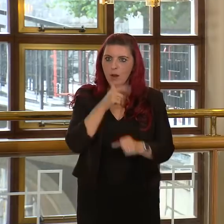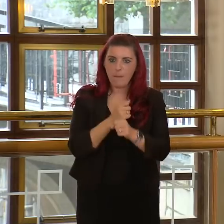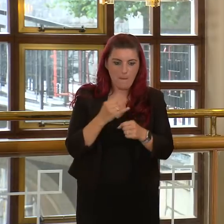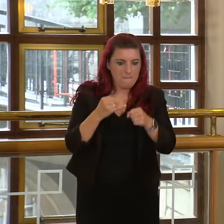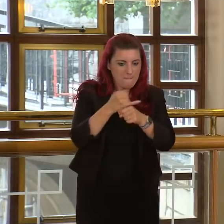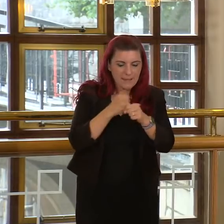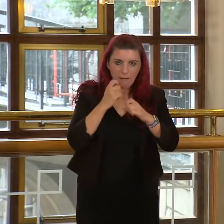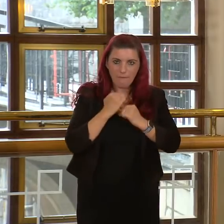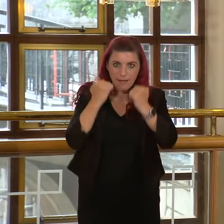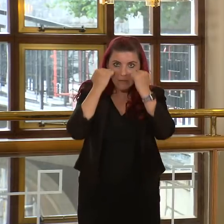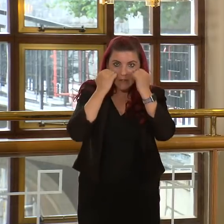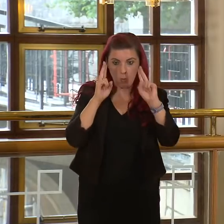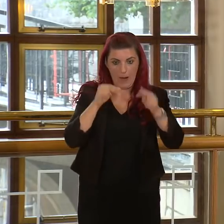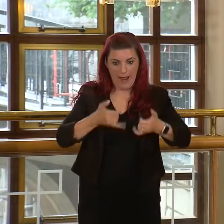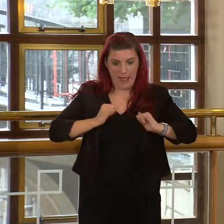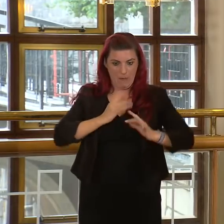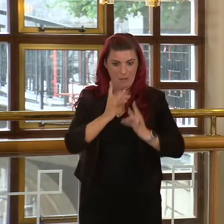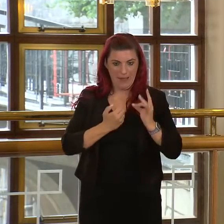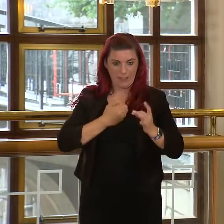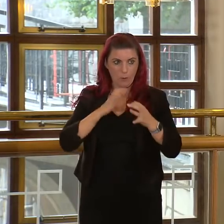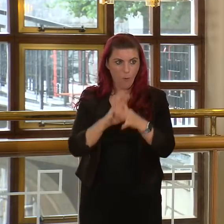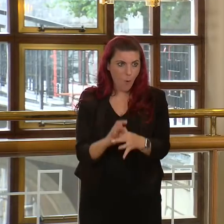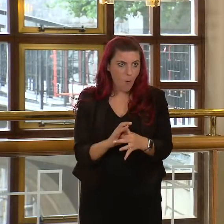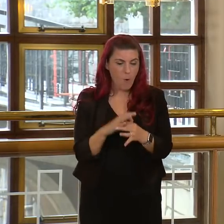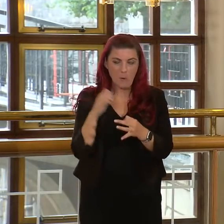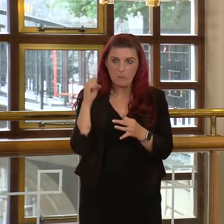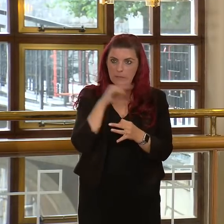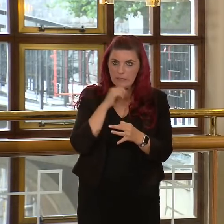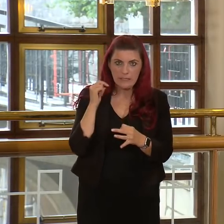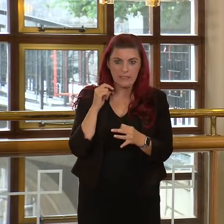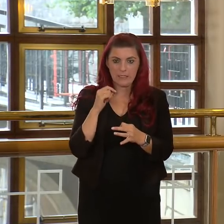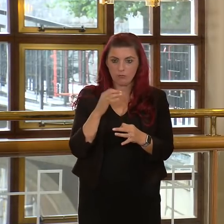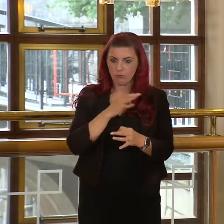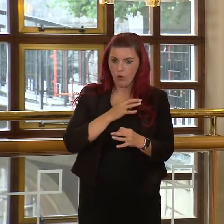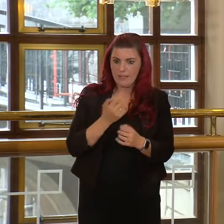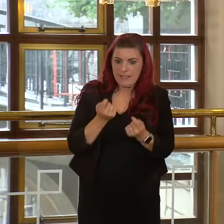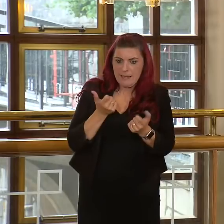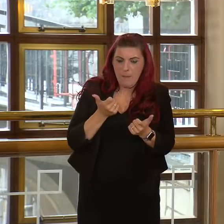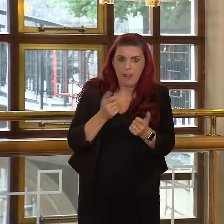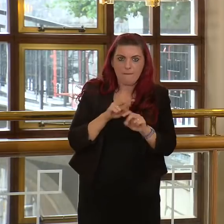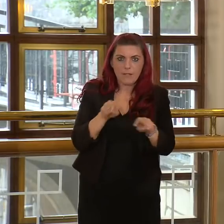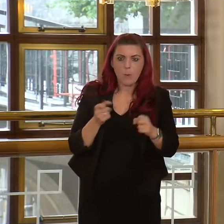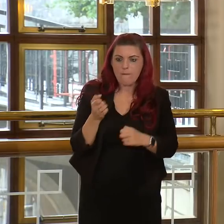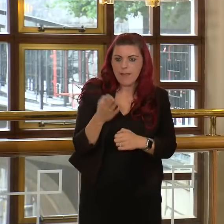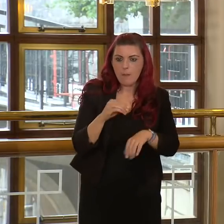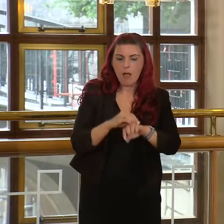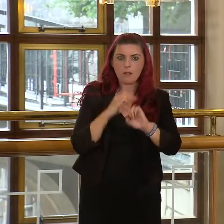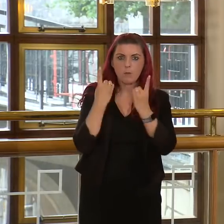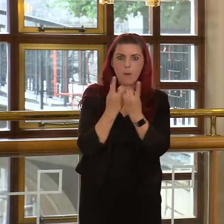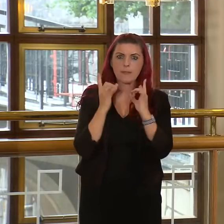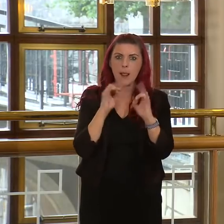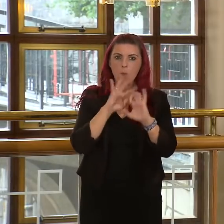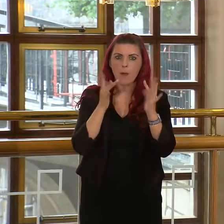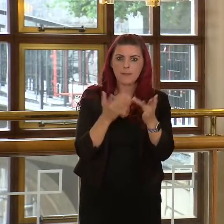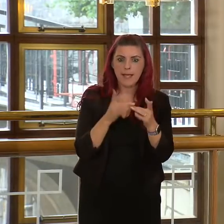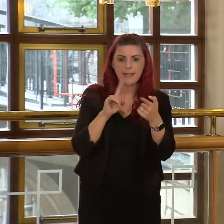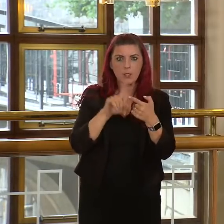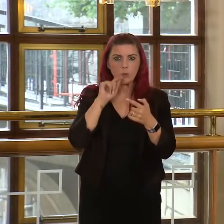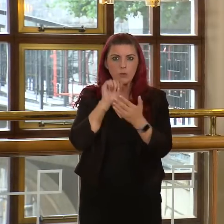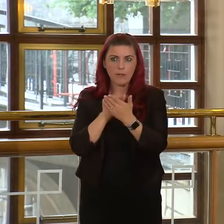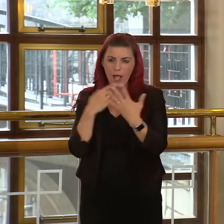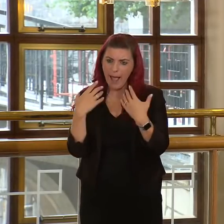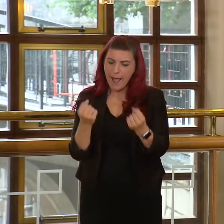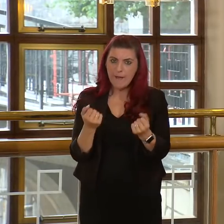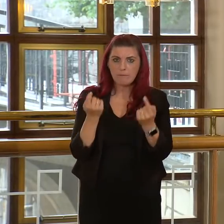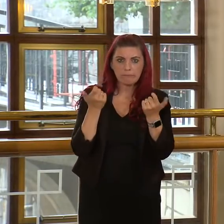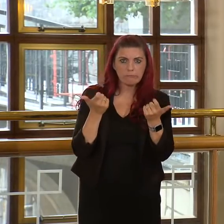face masks. You can make them at home. There's very good and simple videos online, including the Department of Health's website, as to how to make them, and just get